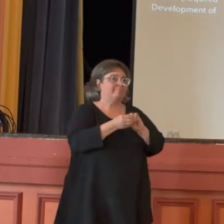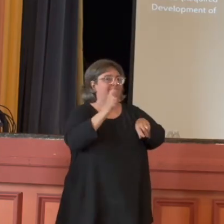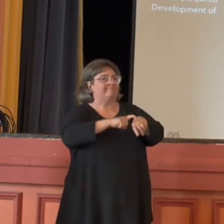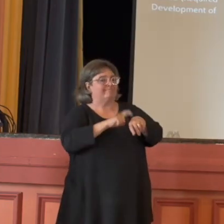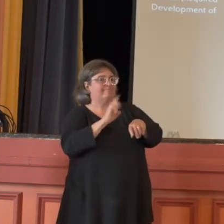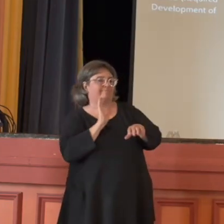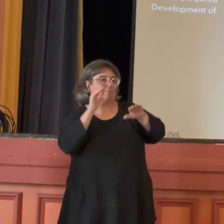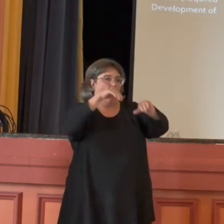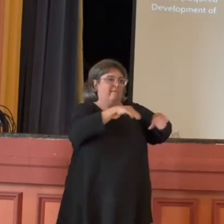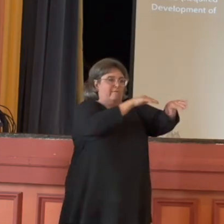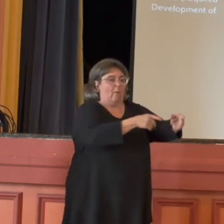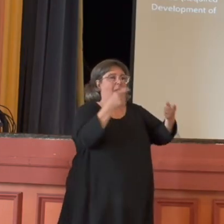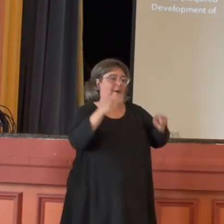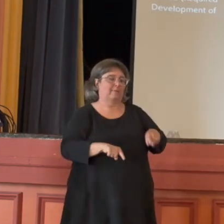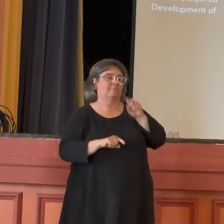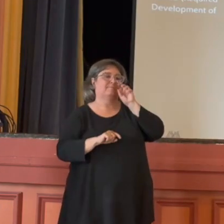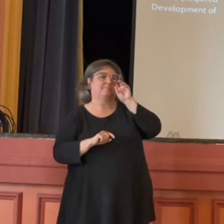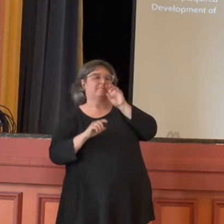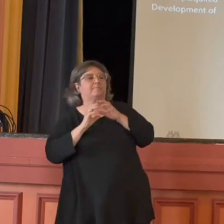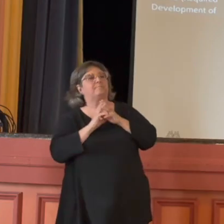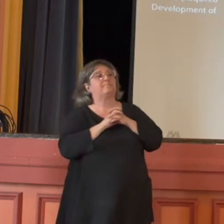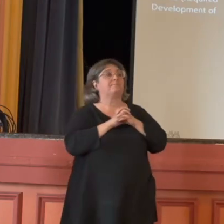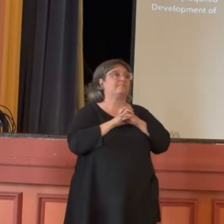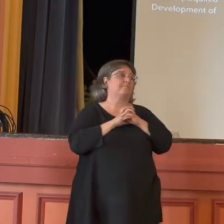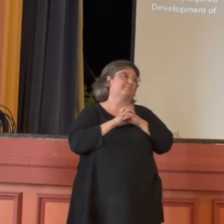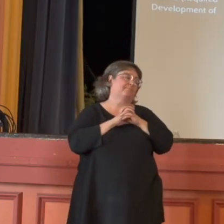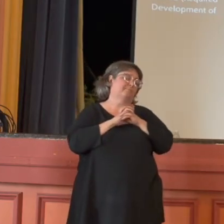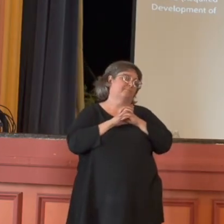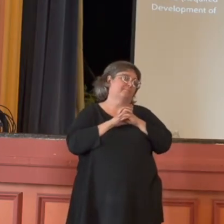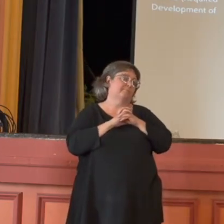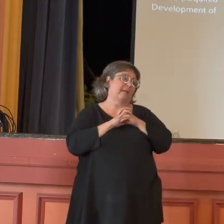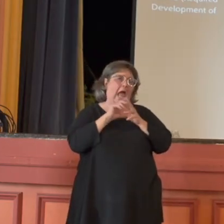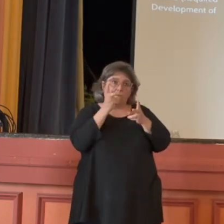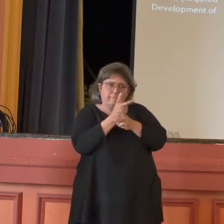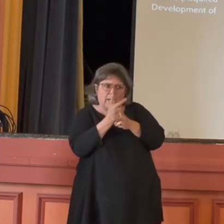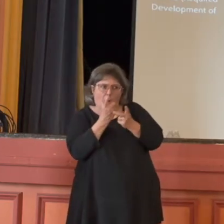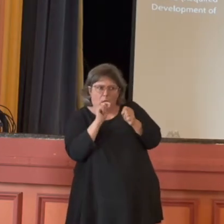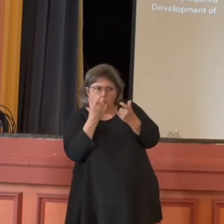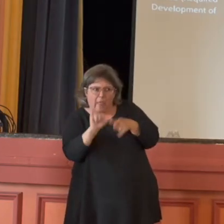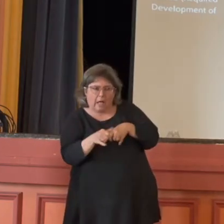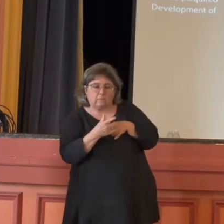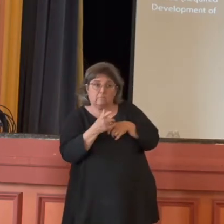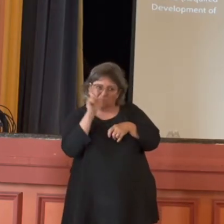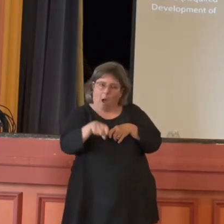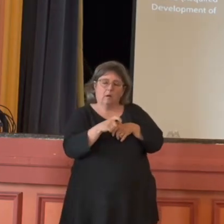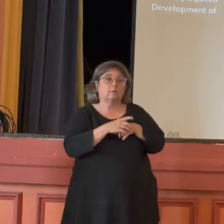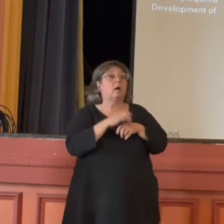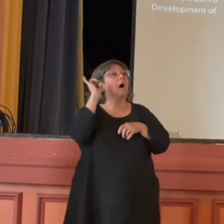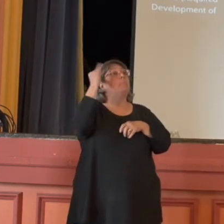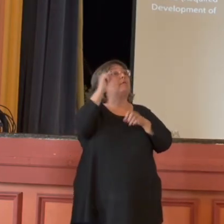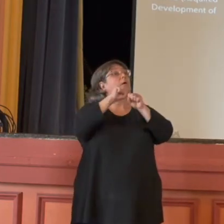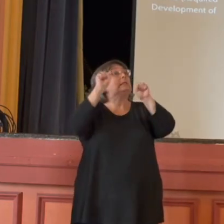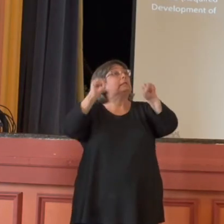that there were overflows occurring. And they needed to figure out a plan to do that. Buffalo's system